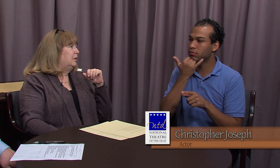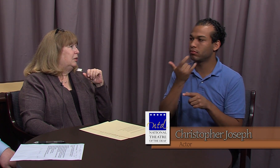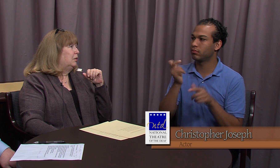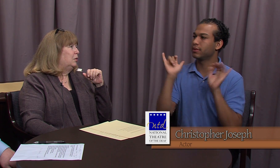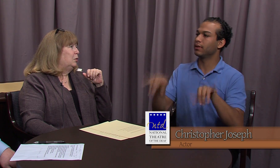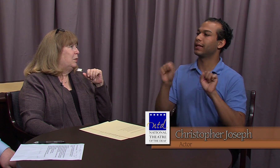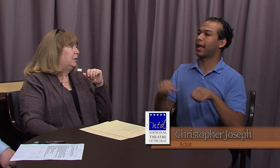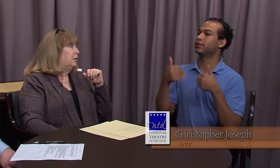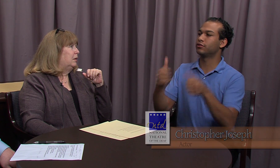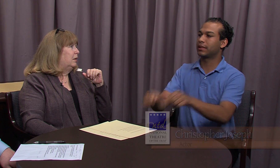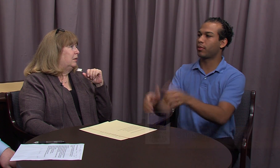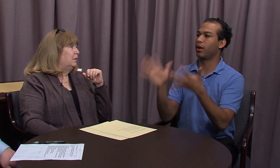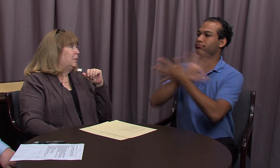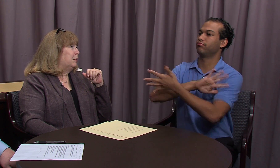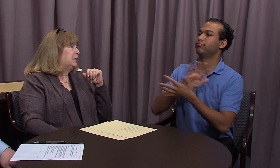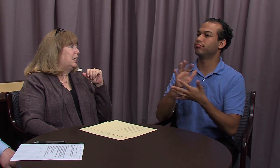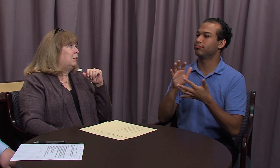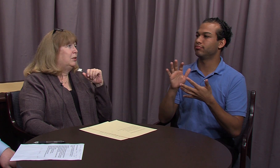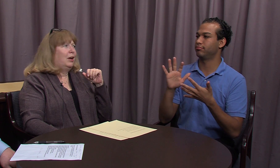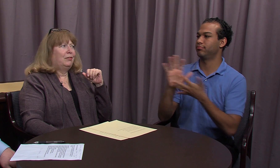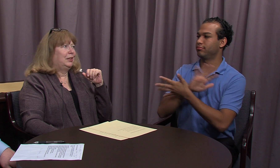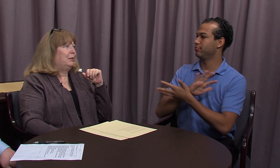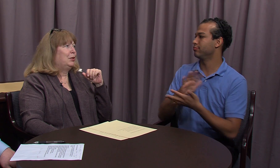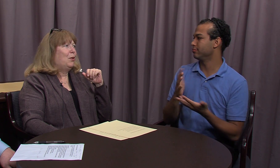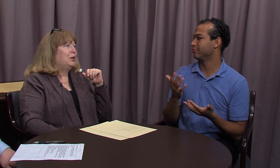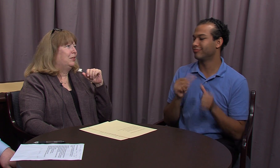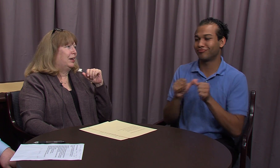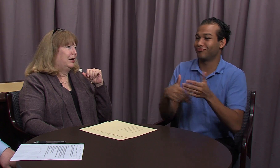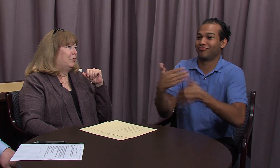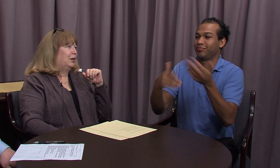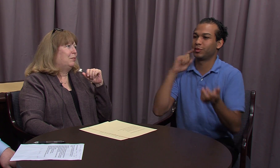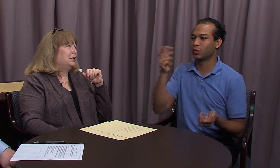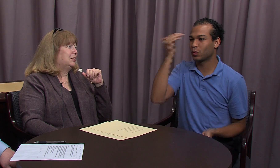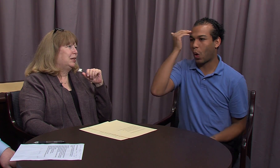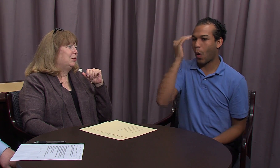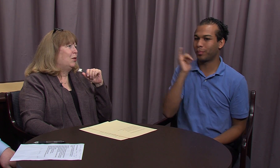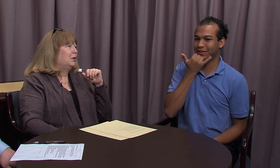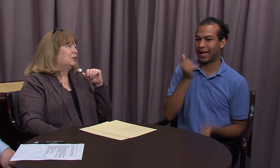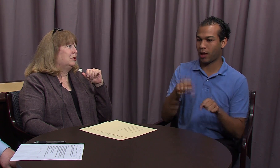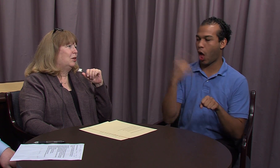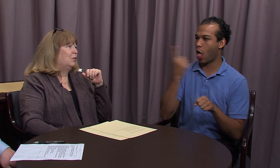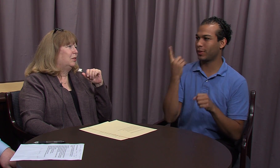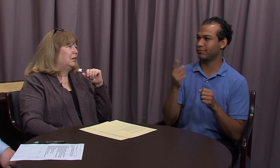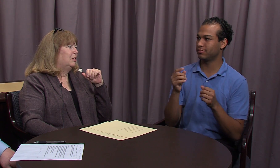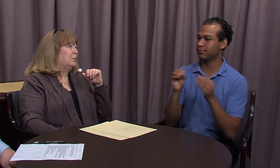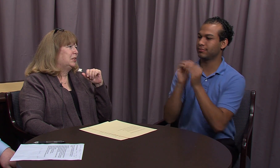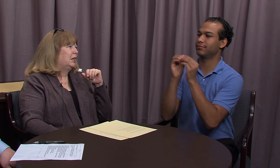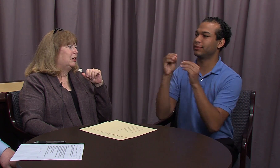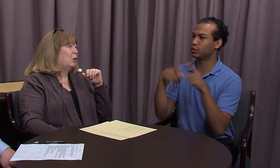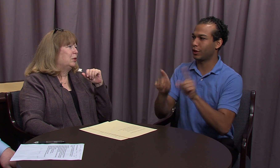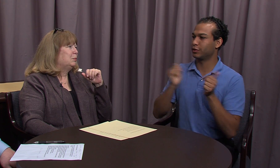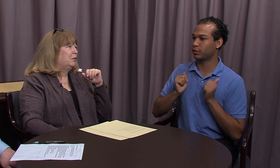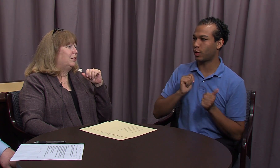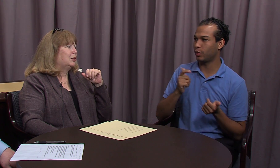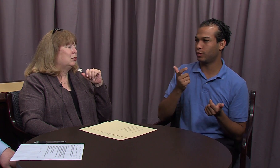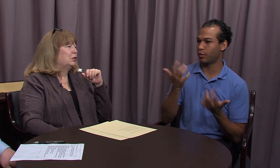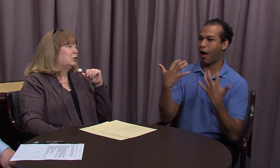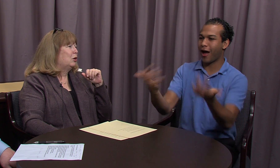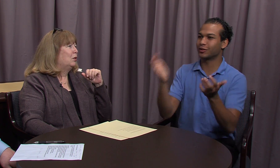theater, you make a mistake, well, you have to keep going. You got to cover it up and just keep going because a mistake can always be fixed during a show.